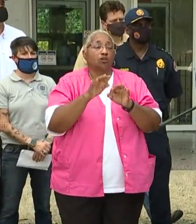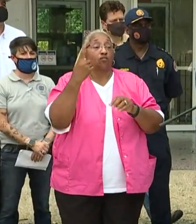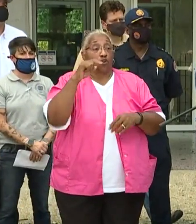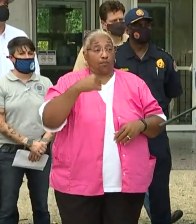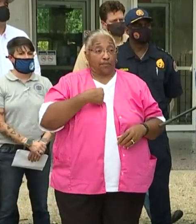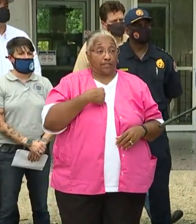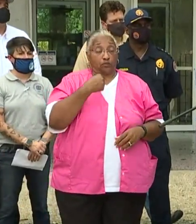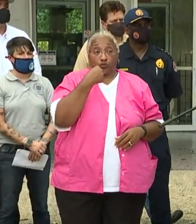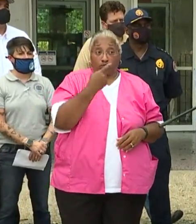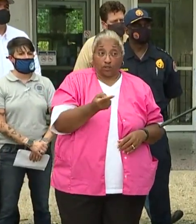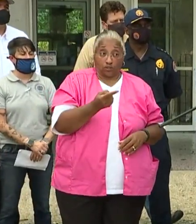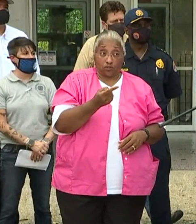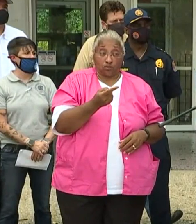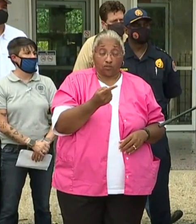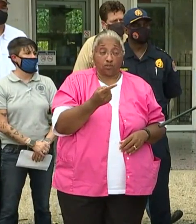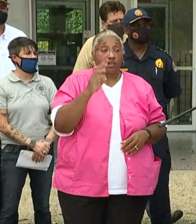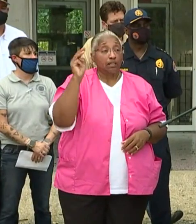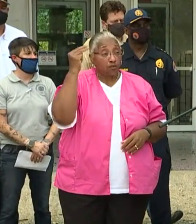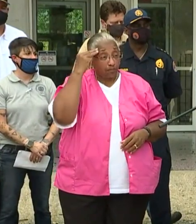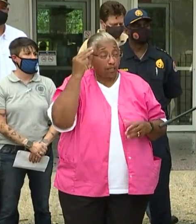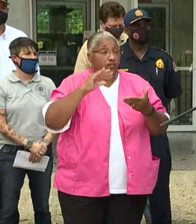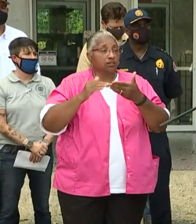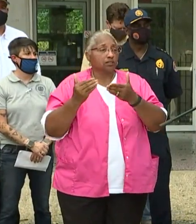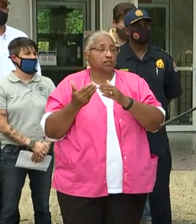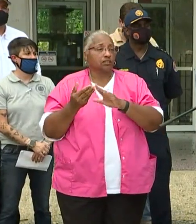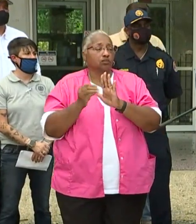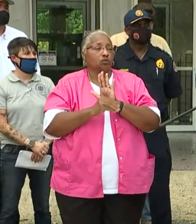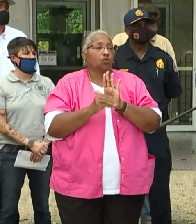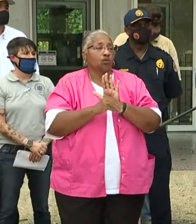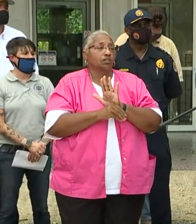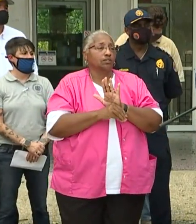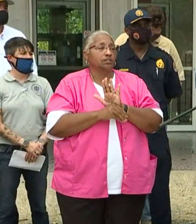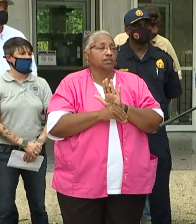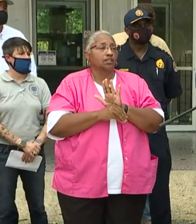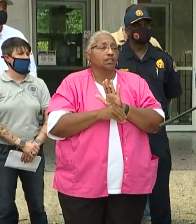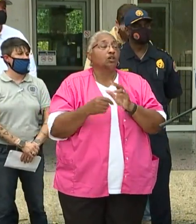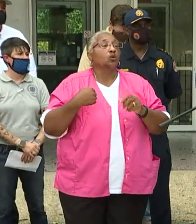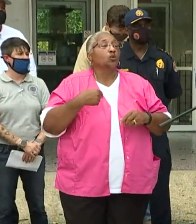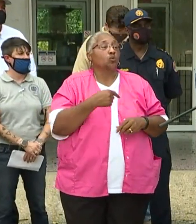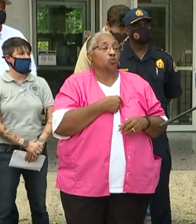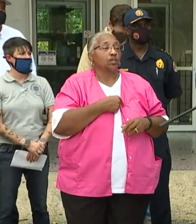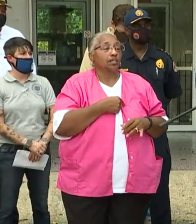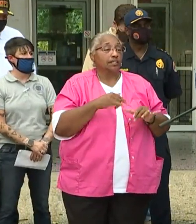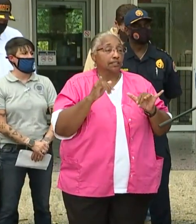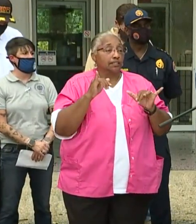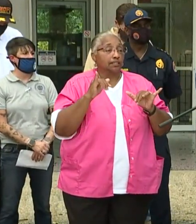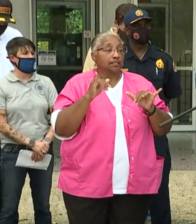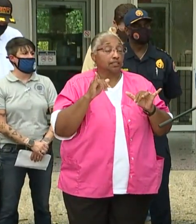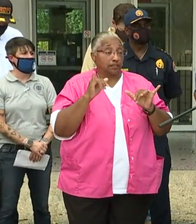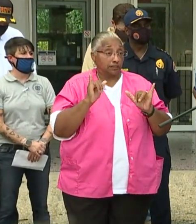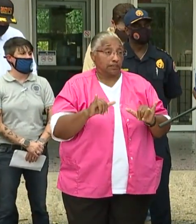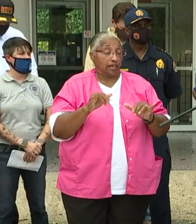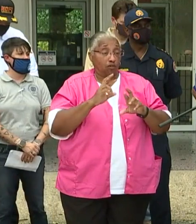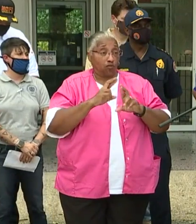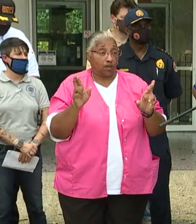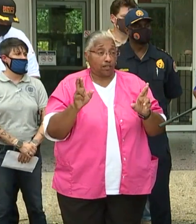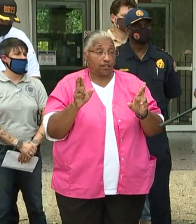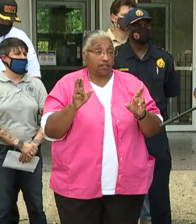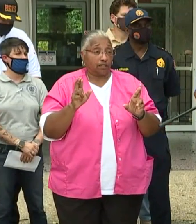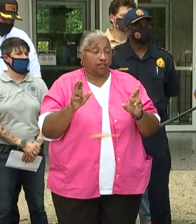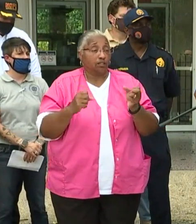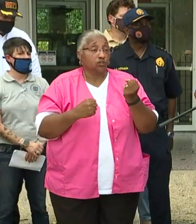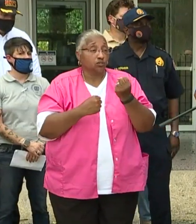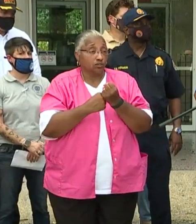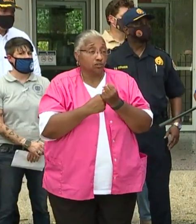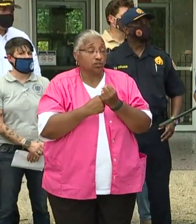say, as the mayor of the city of New Orleans, that we stand ready where we can to assist